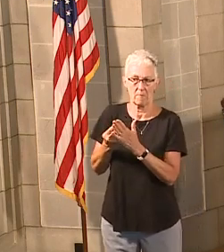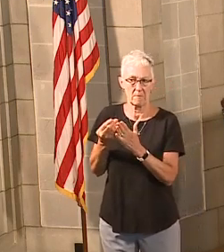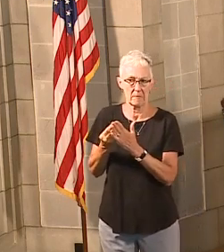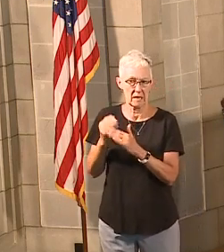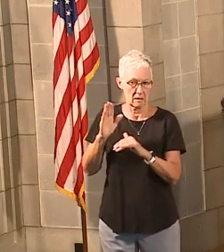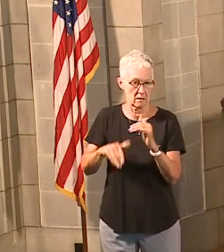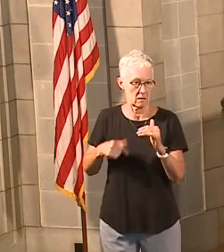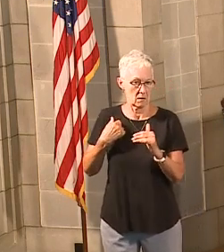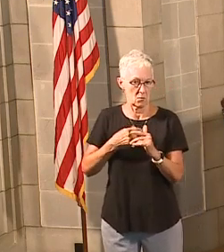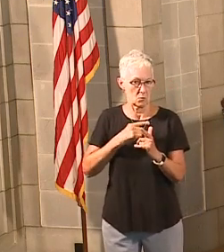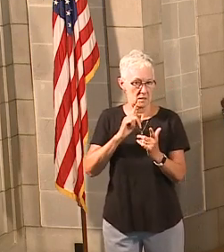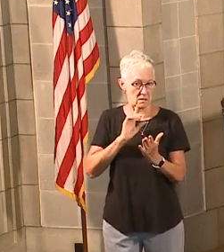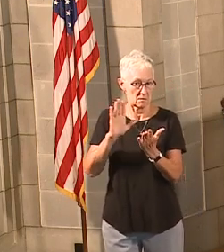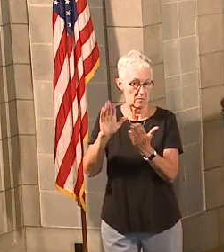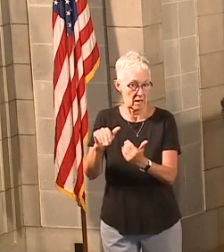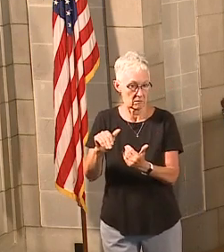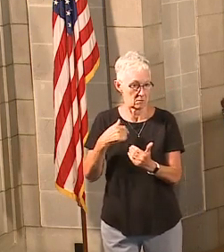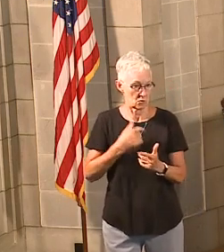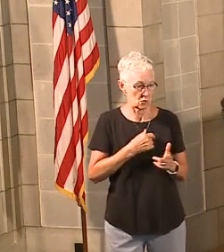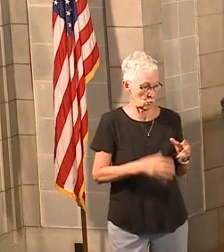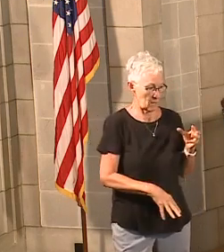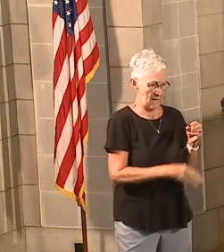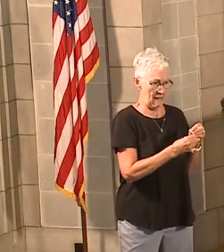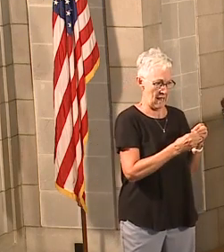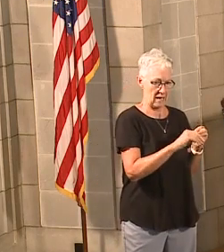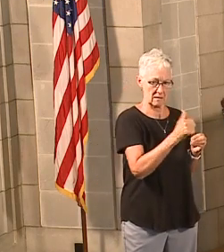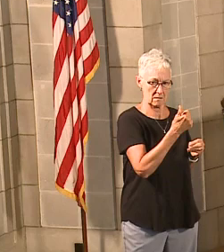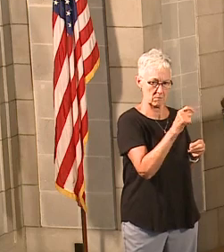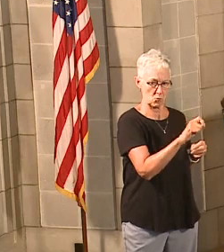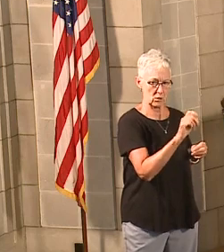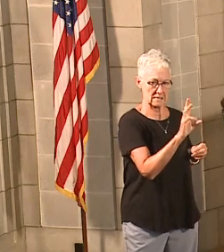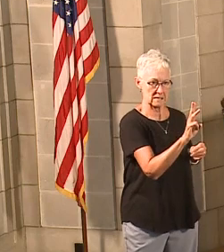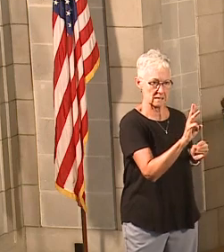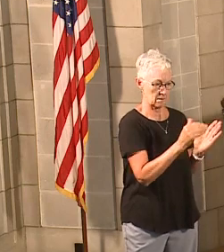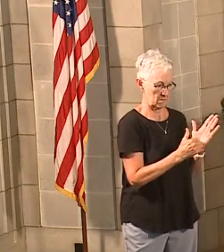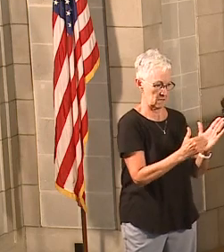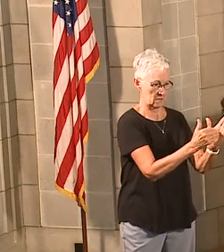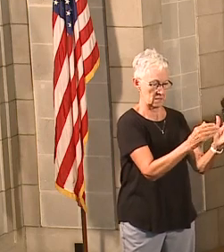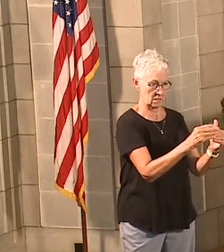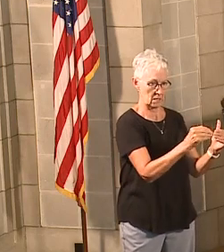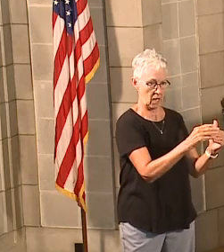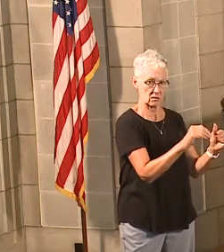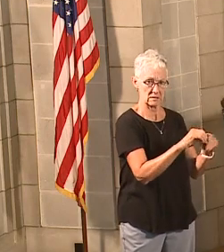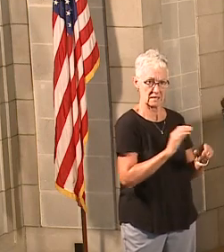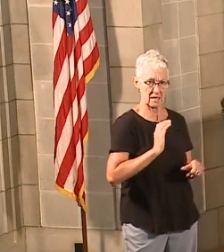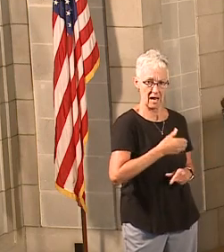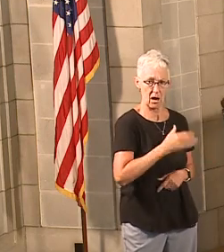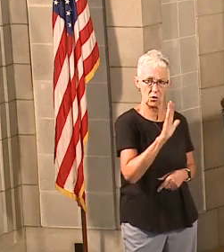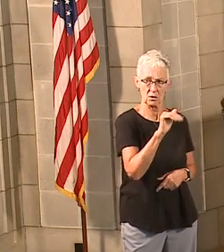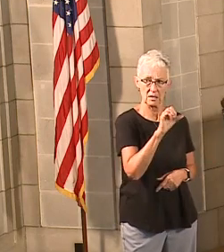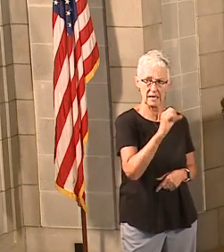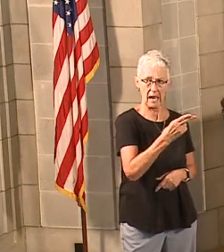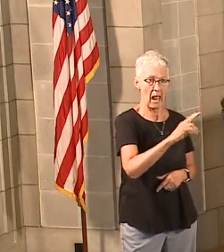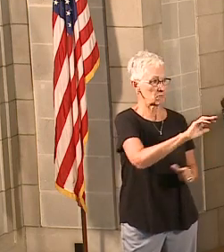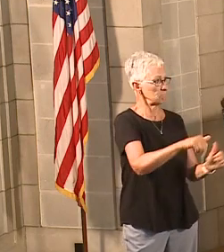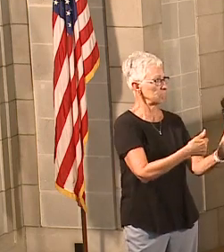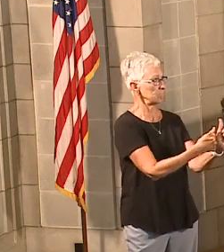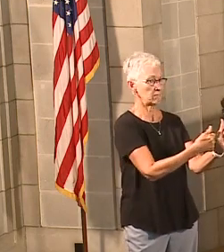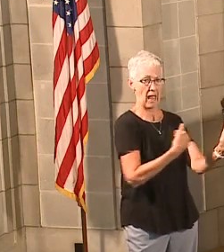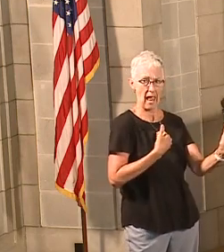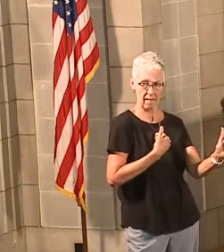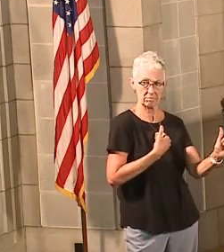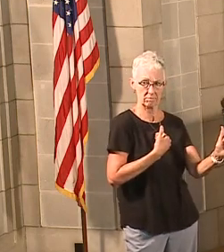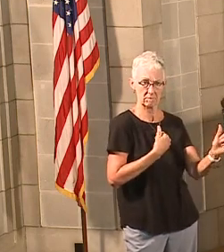we were able to add $10.6 million into our cash reserve. And so what we have to do is what all families have to do is continue to